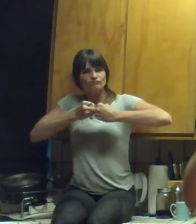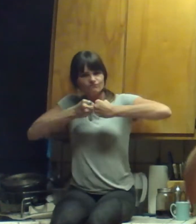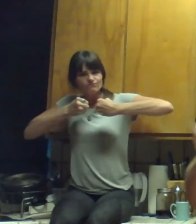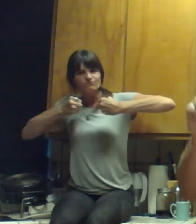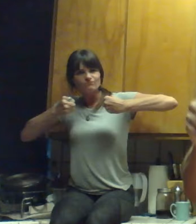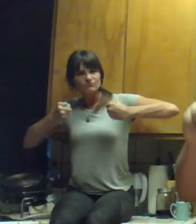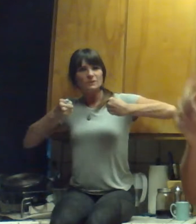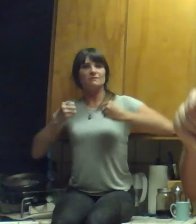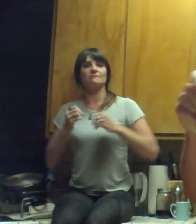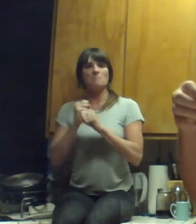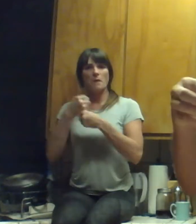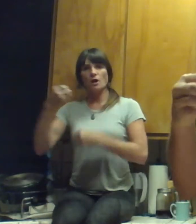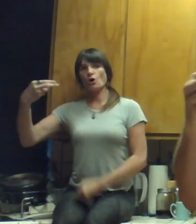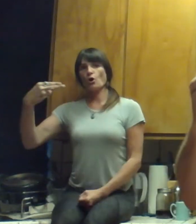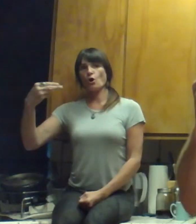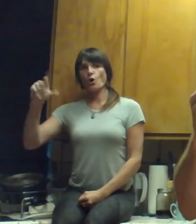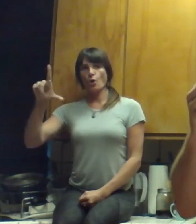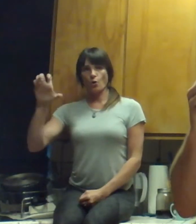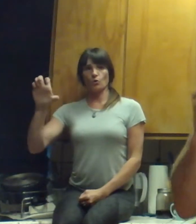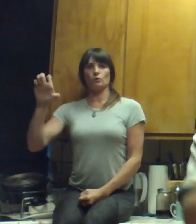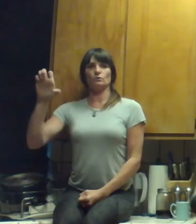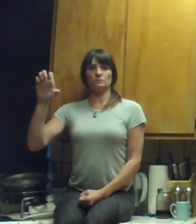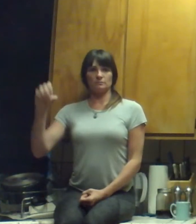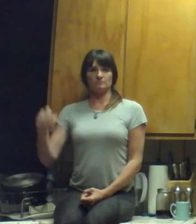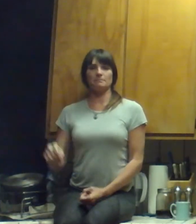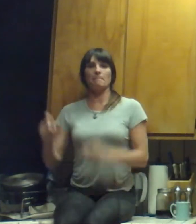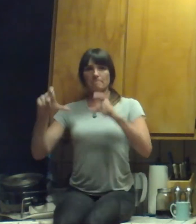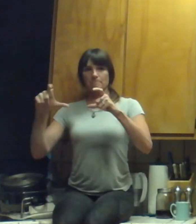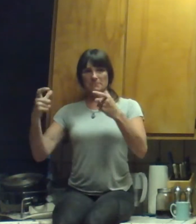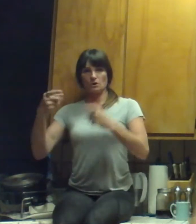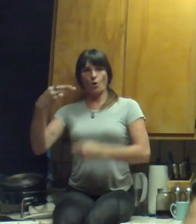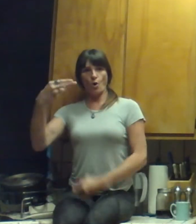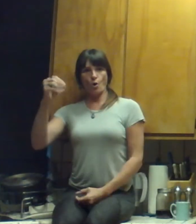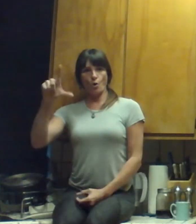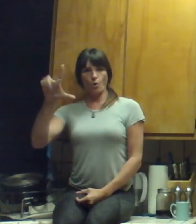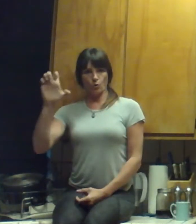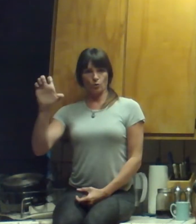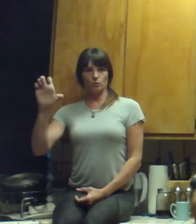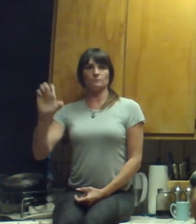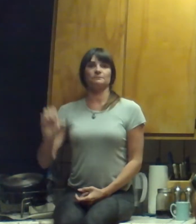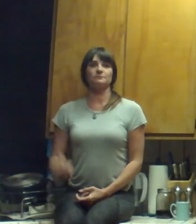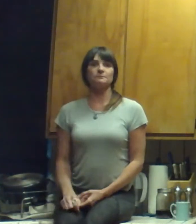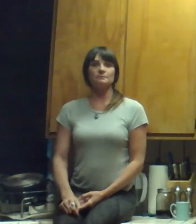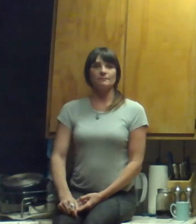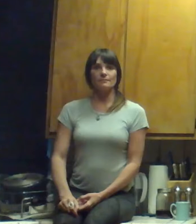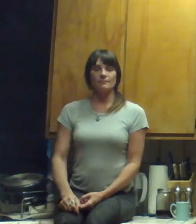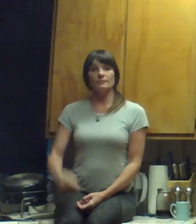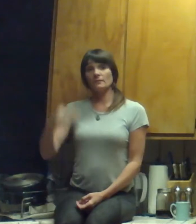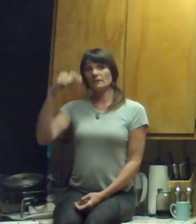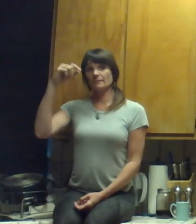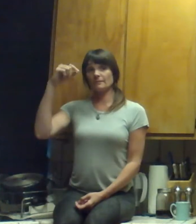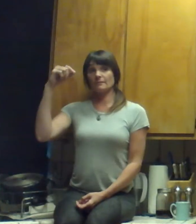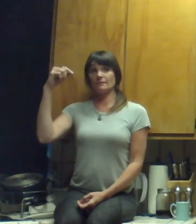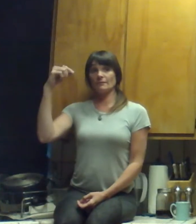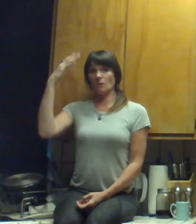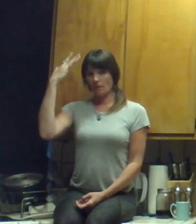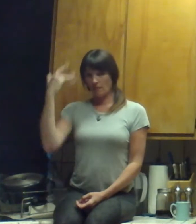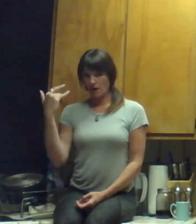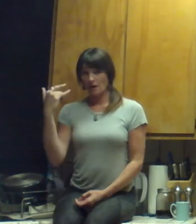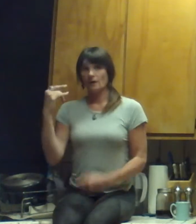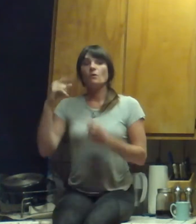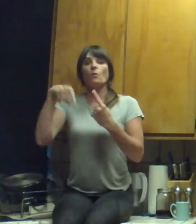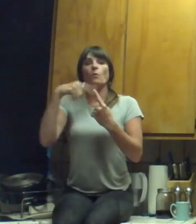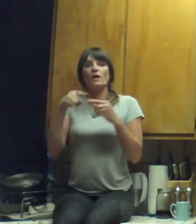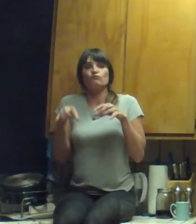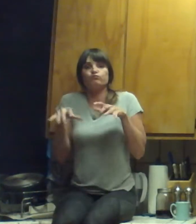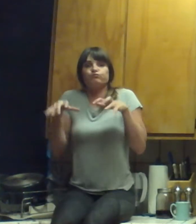fat hole in the middle there. See? So you can, because when it rises a little bit, it's going to start filling in that